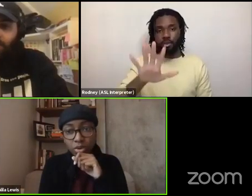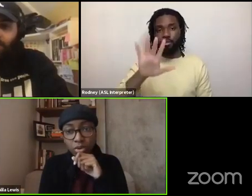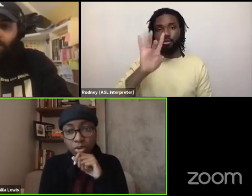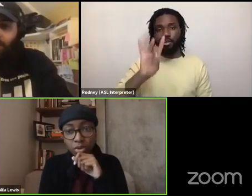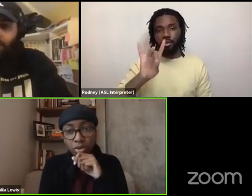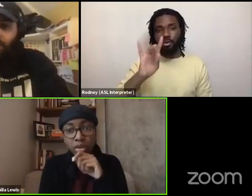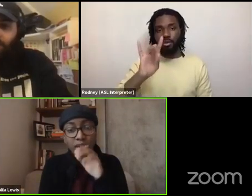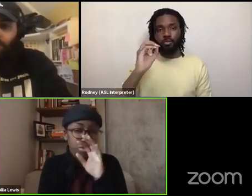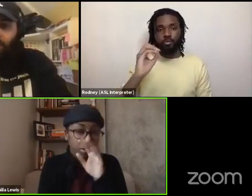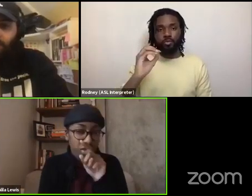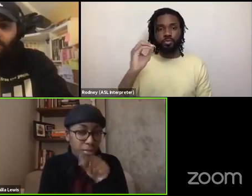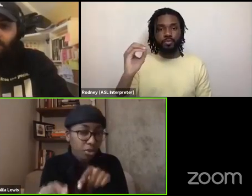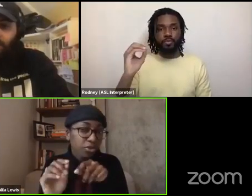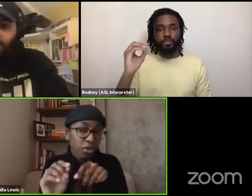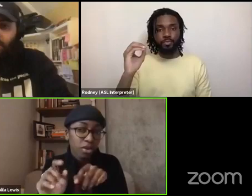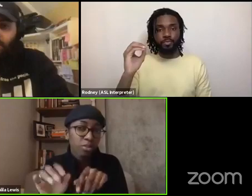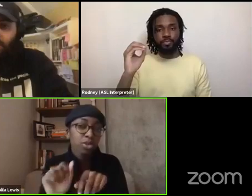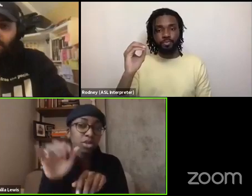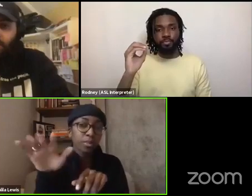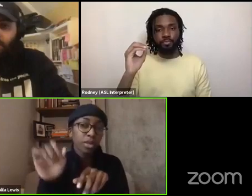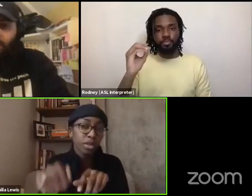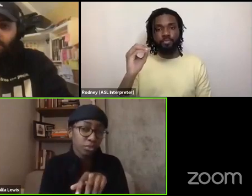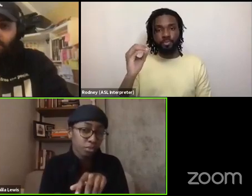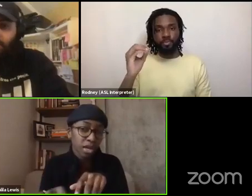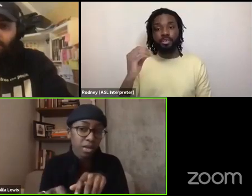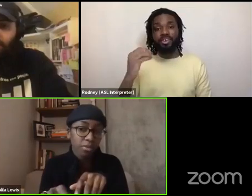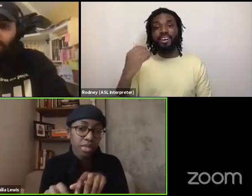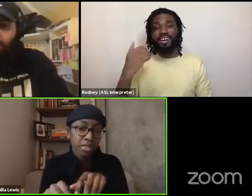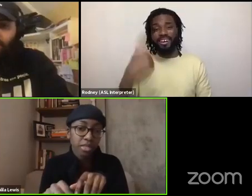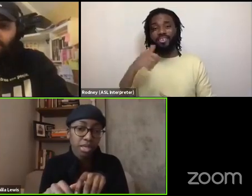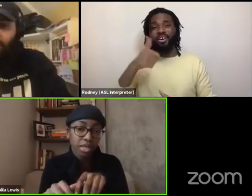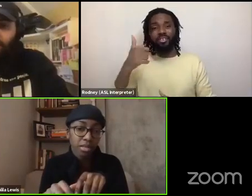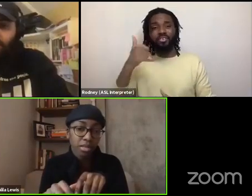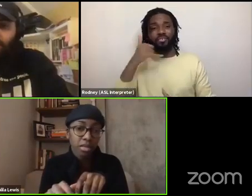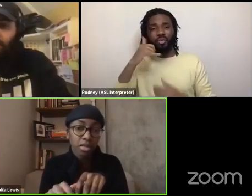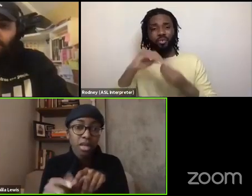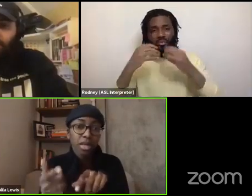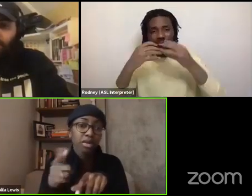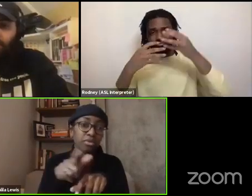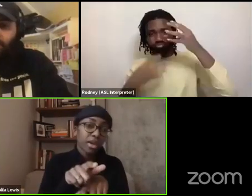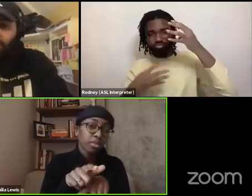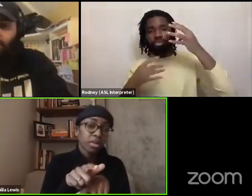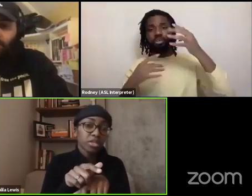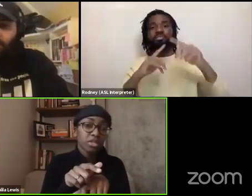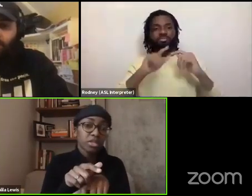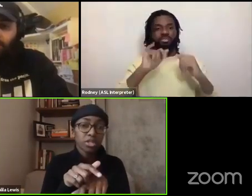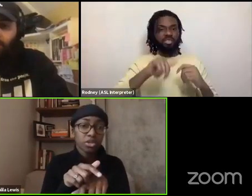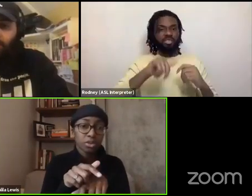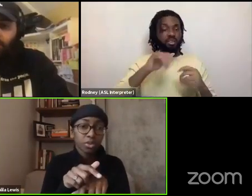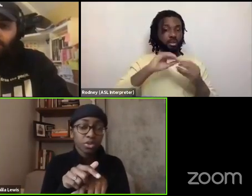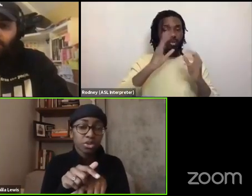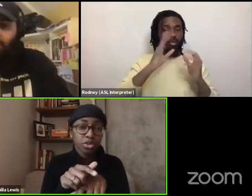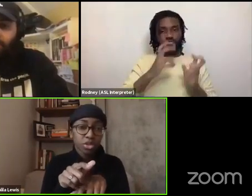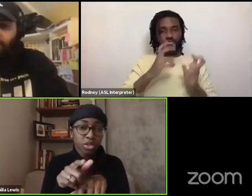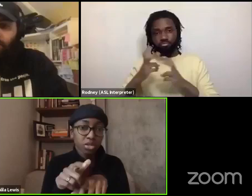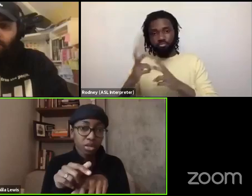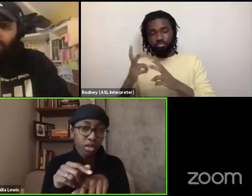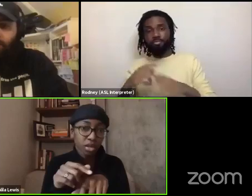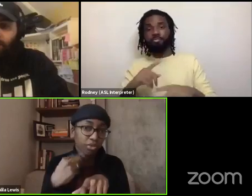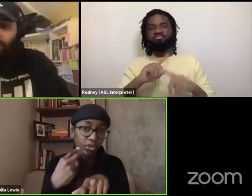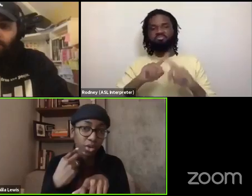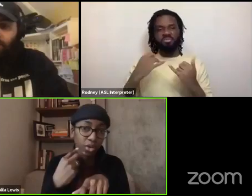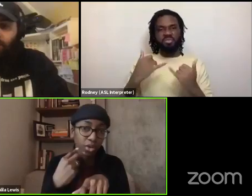966-1904-5800. And there's a number of phone numbers, so I'm gonna cut and paste again. And I'll invite one of the Spanish interpreters to